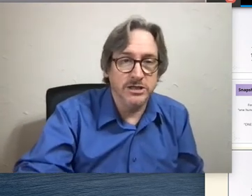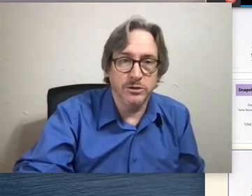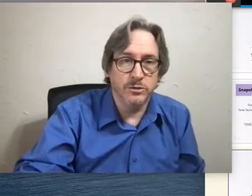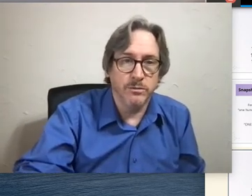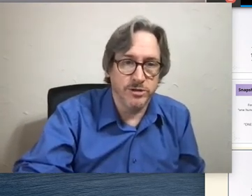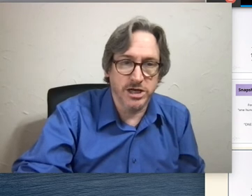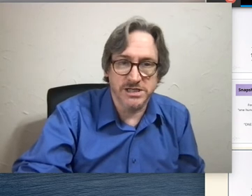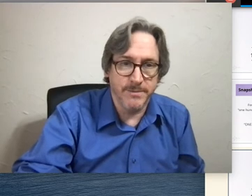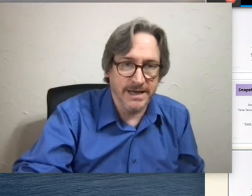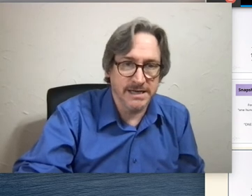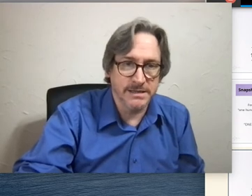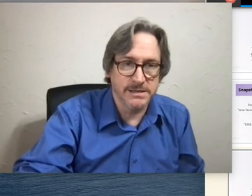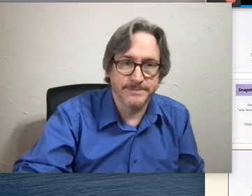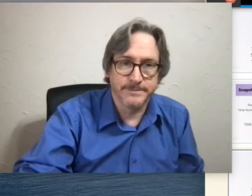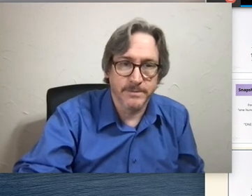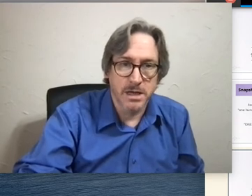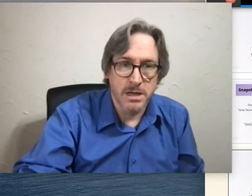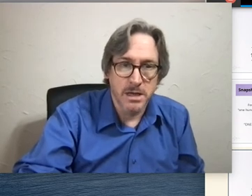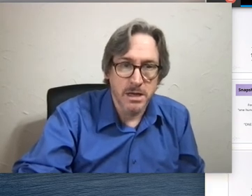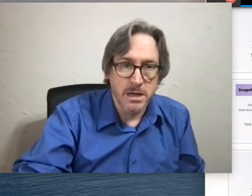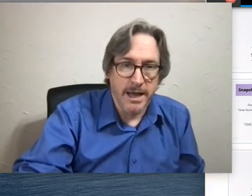really do just make sense.